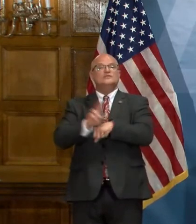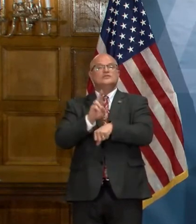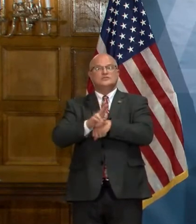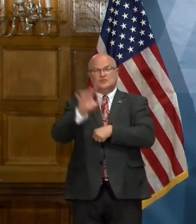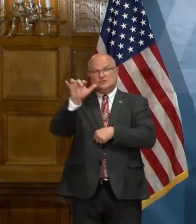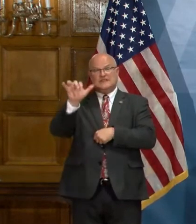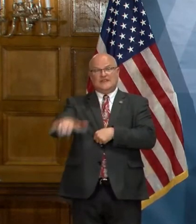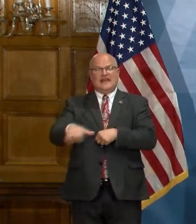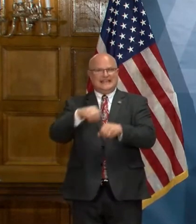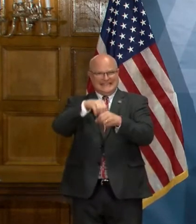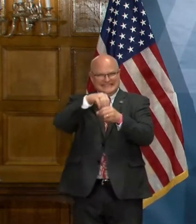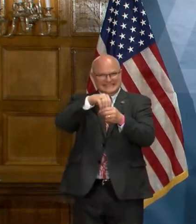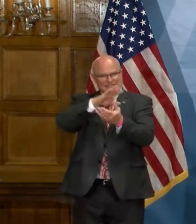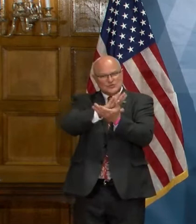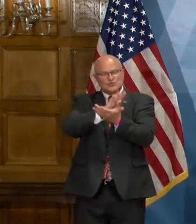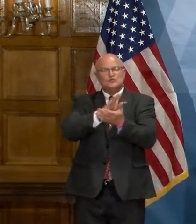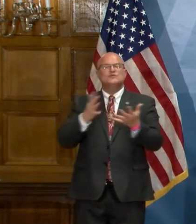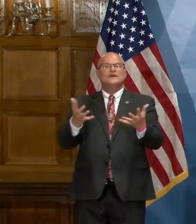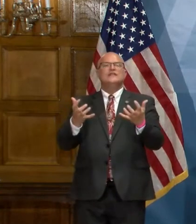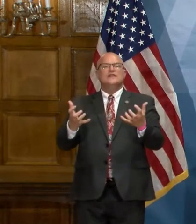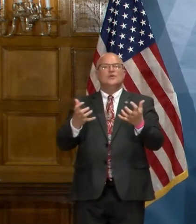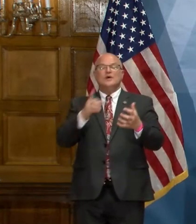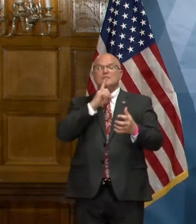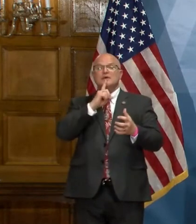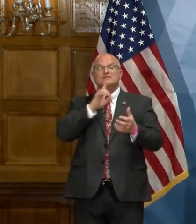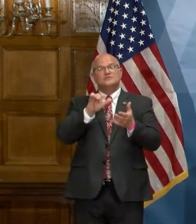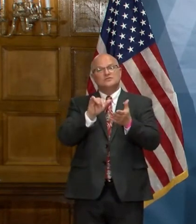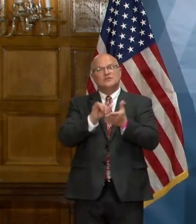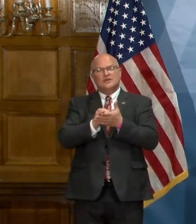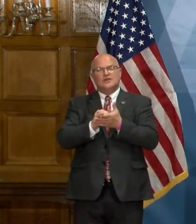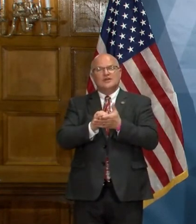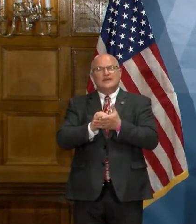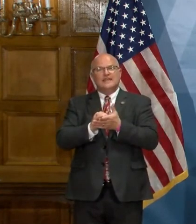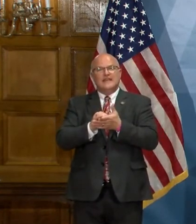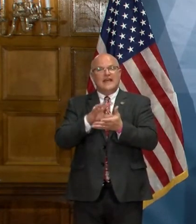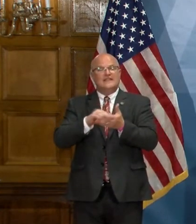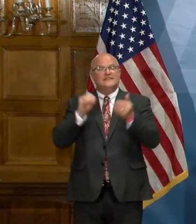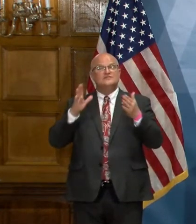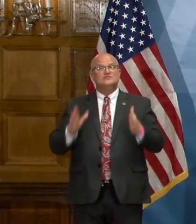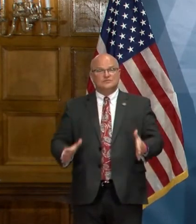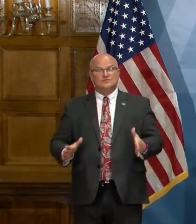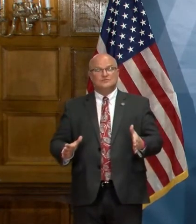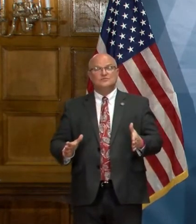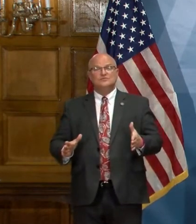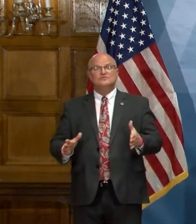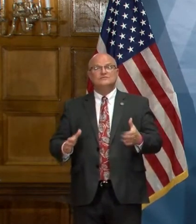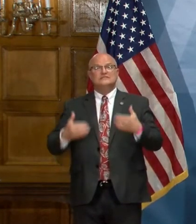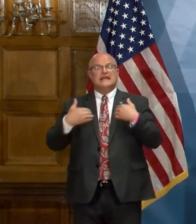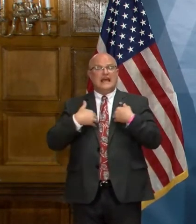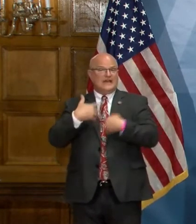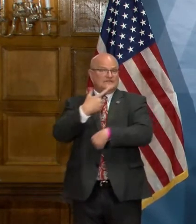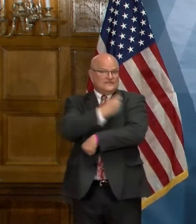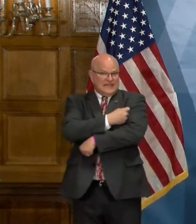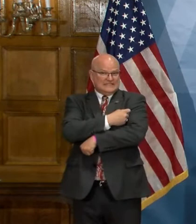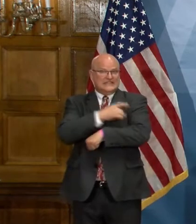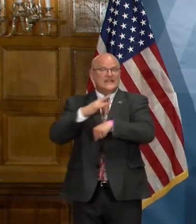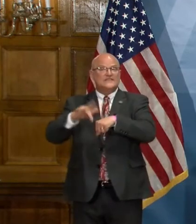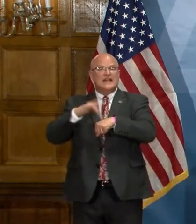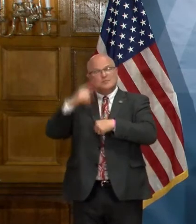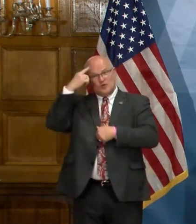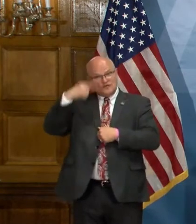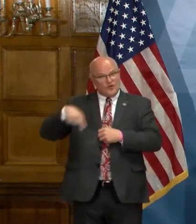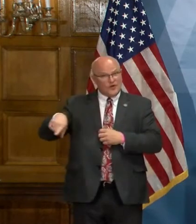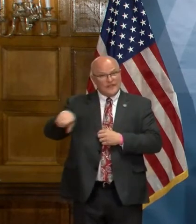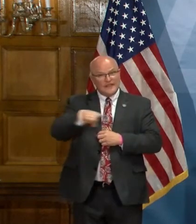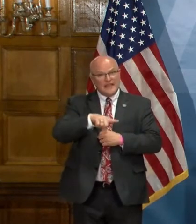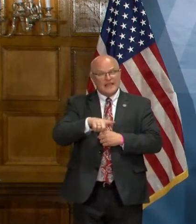utilize those in the schools that want to make sure the students have vaccines that are available to